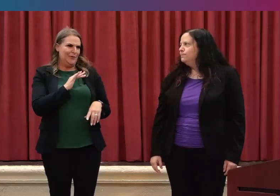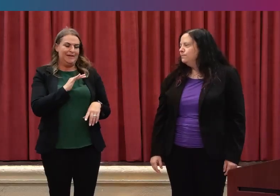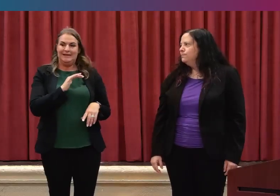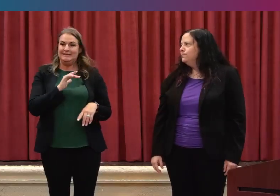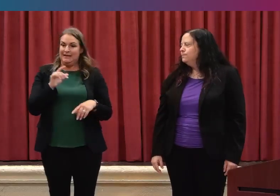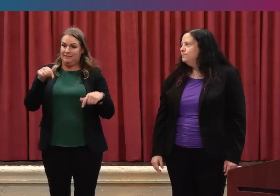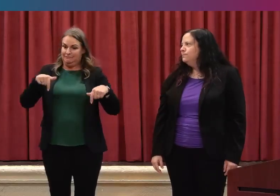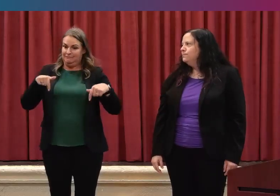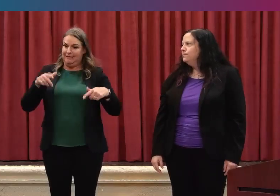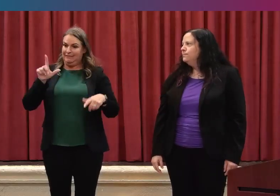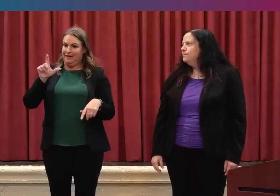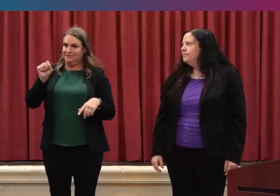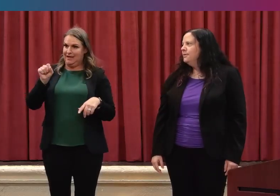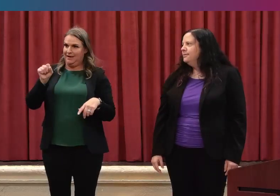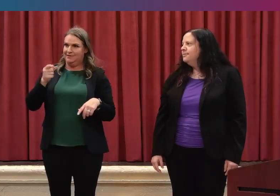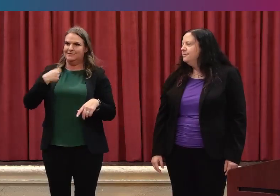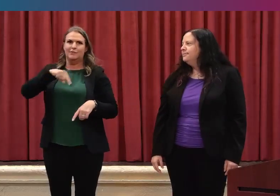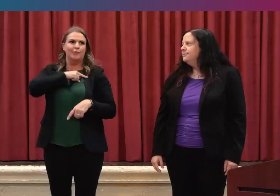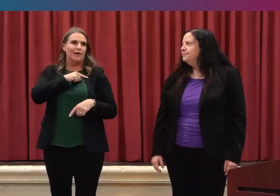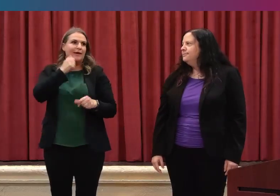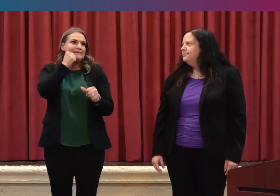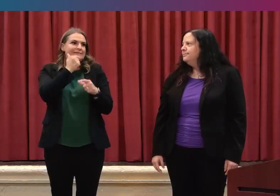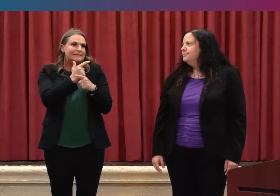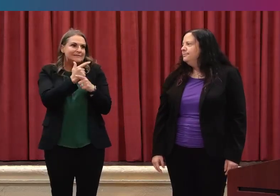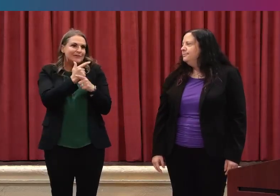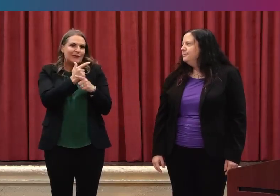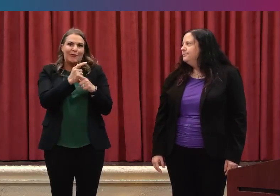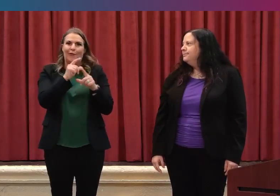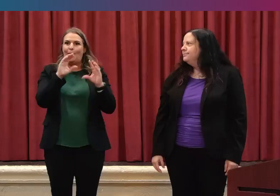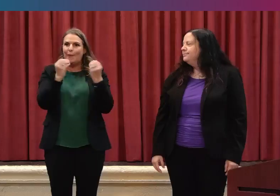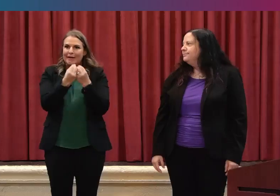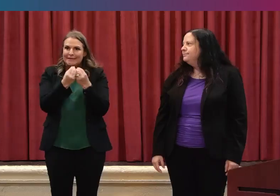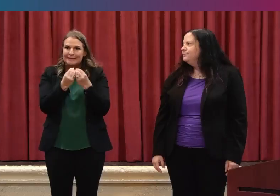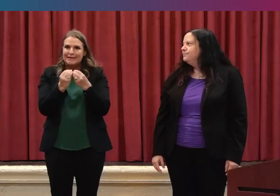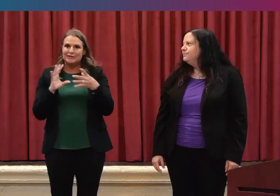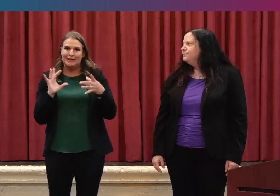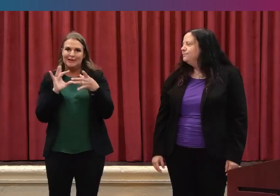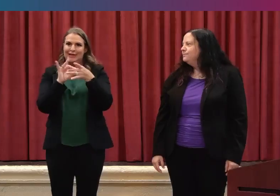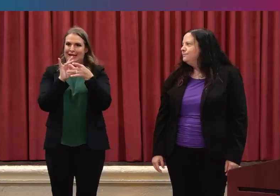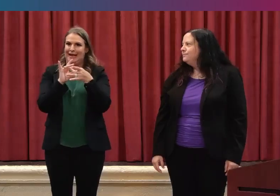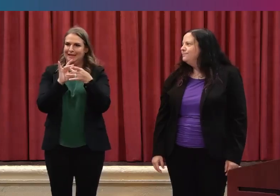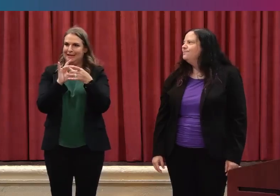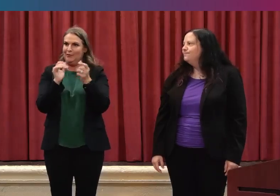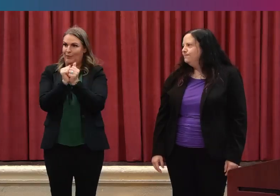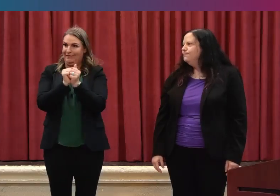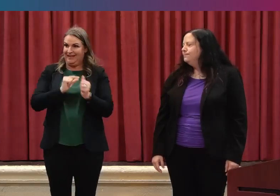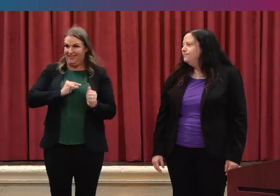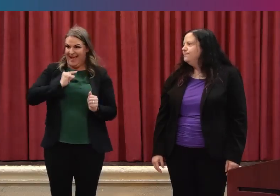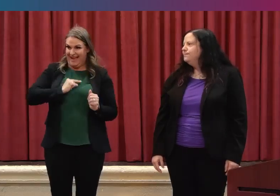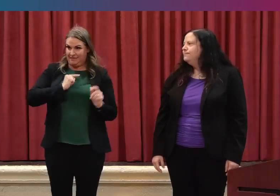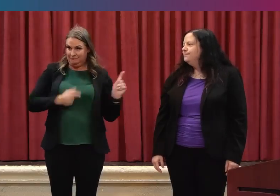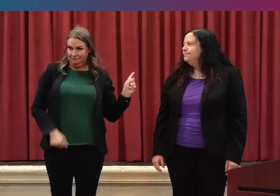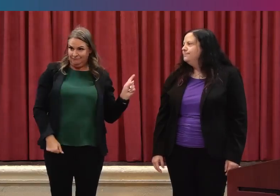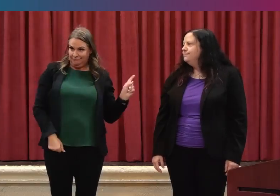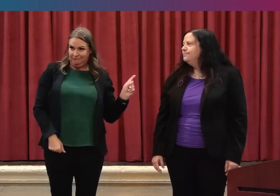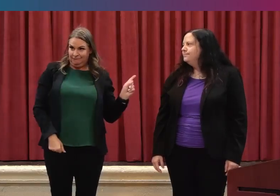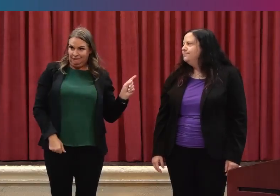you no. And here at LifeSigns, we have sister organizations that are connected